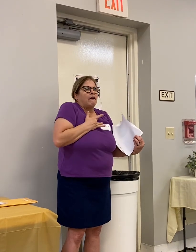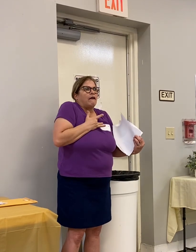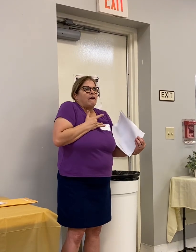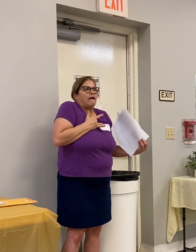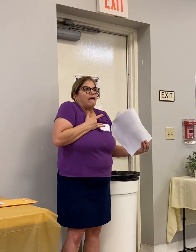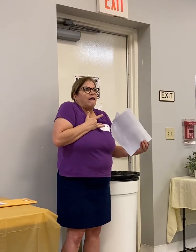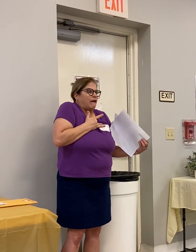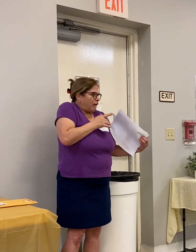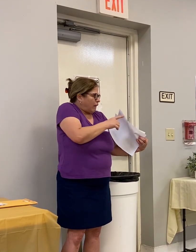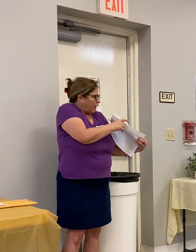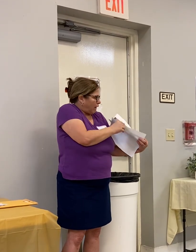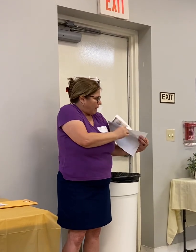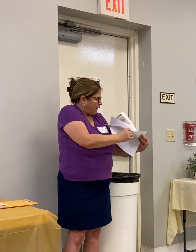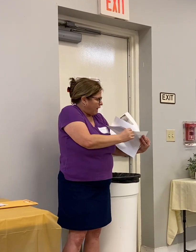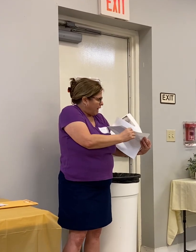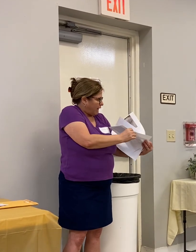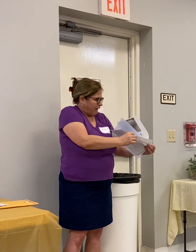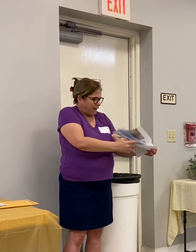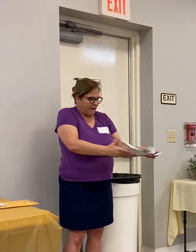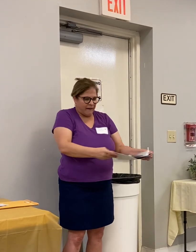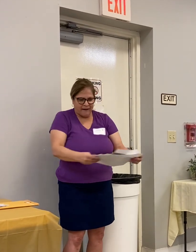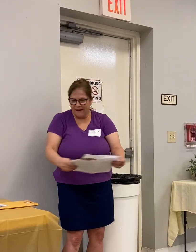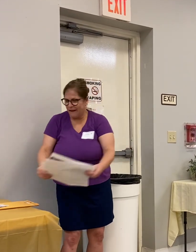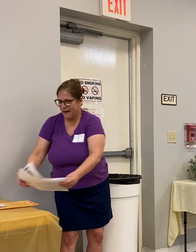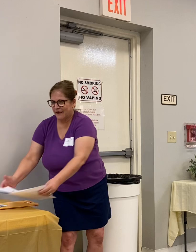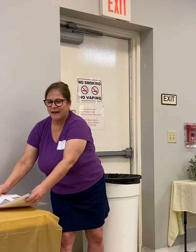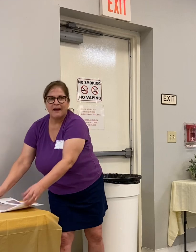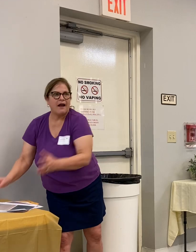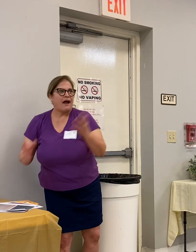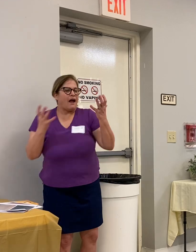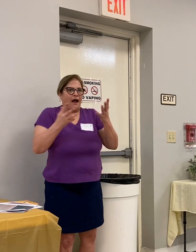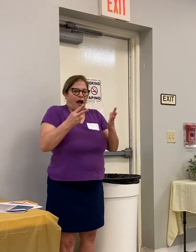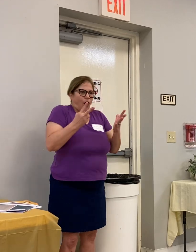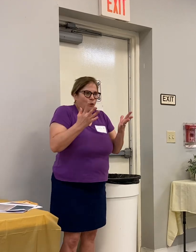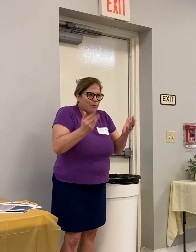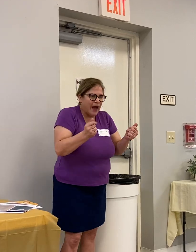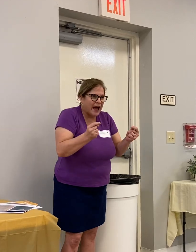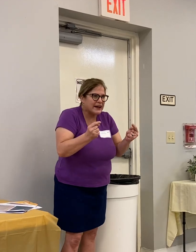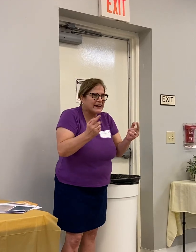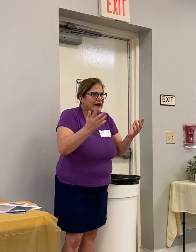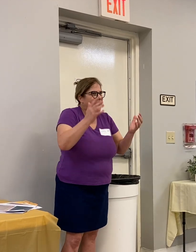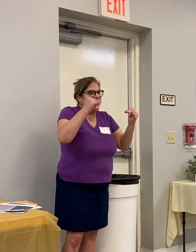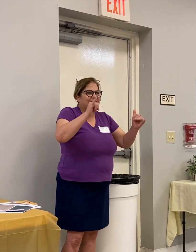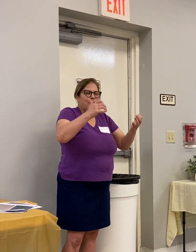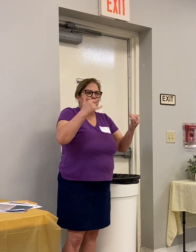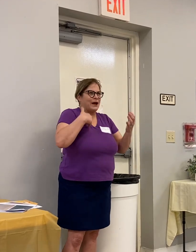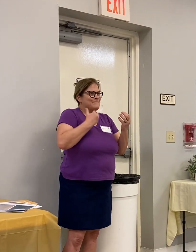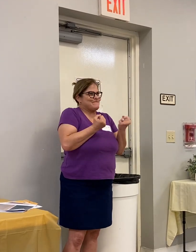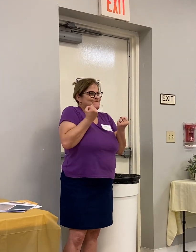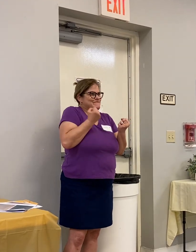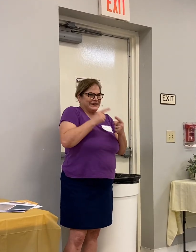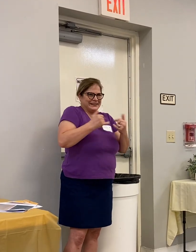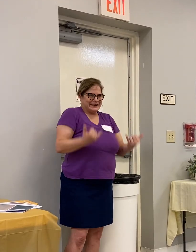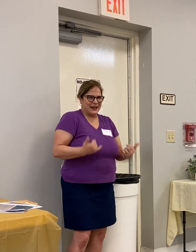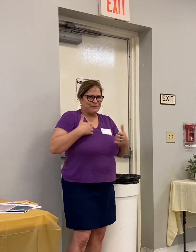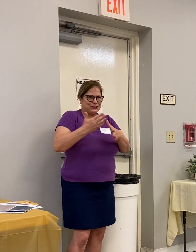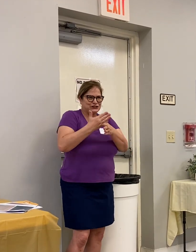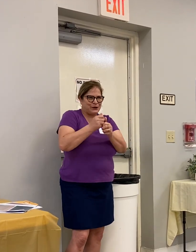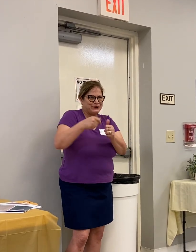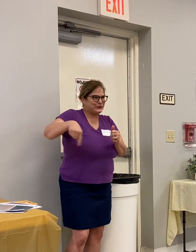ancestors and their descendants. So I was just, as a genealogy freak, it was great. So